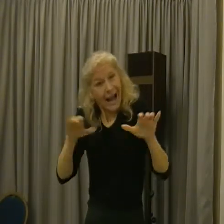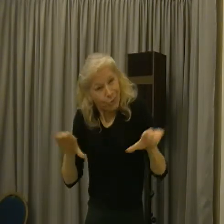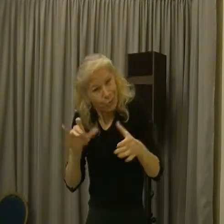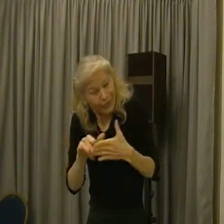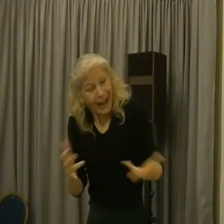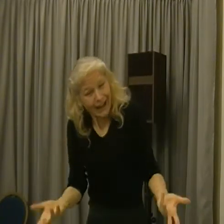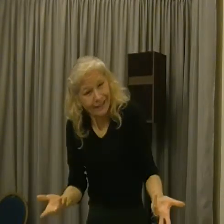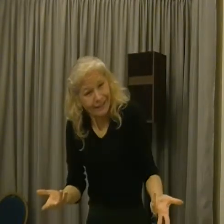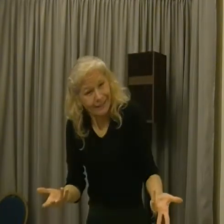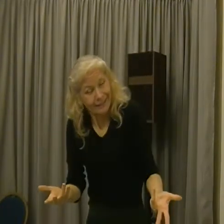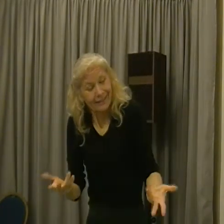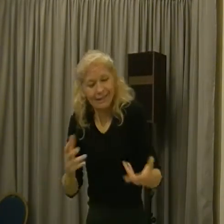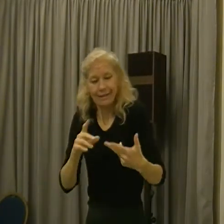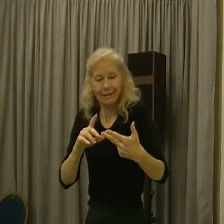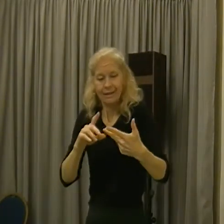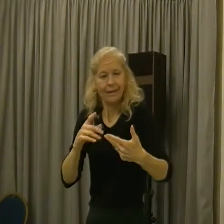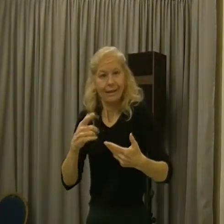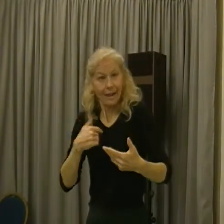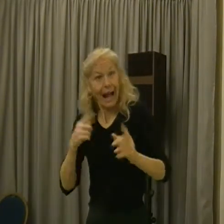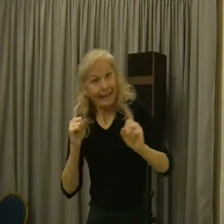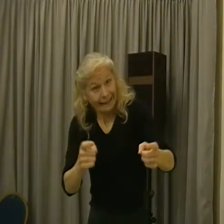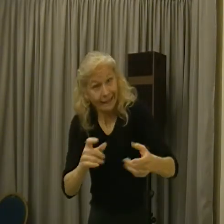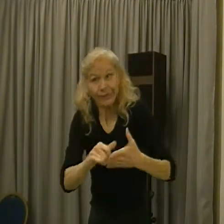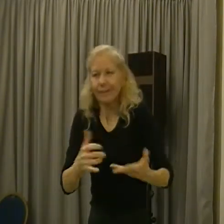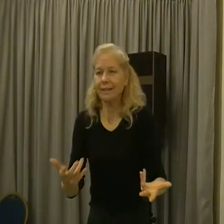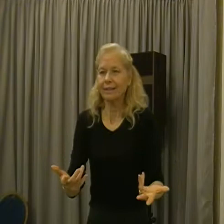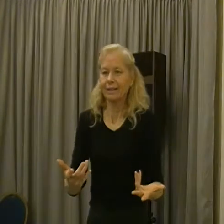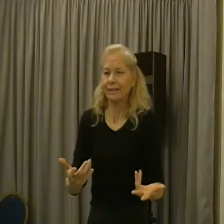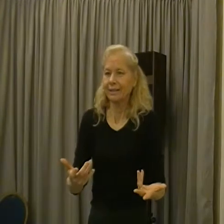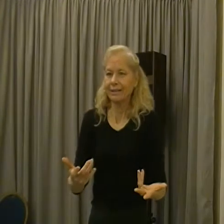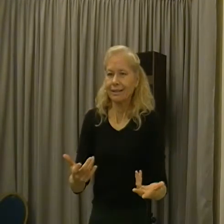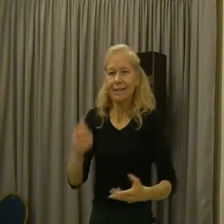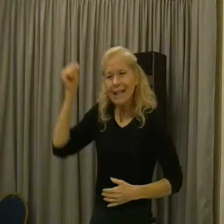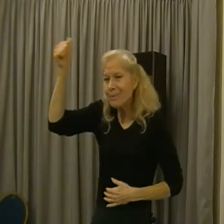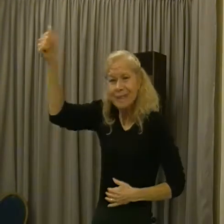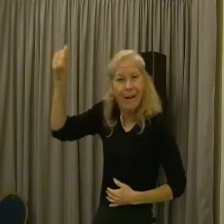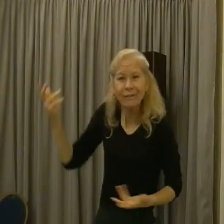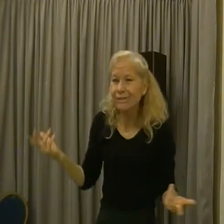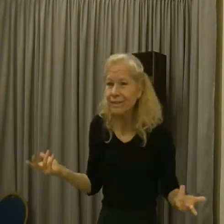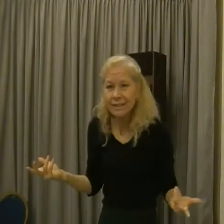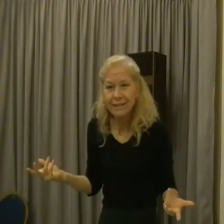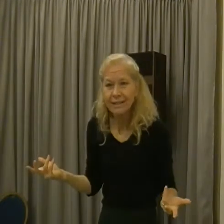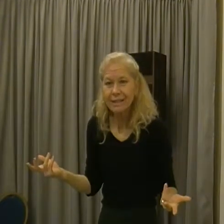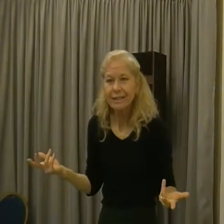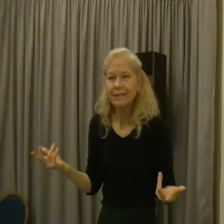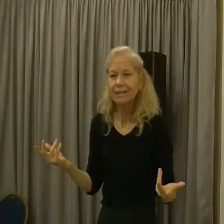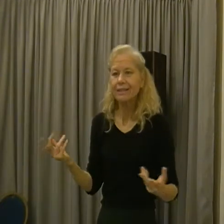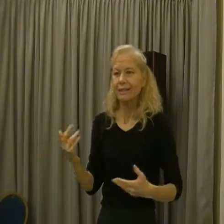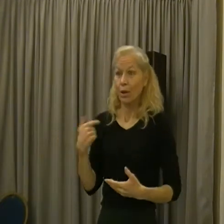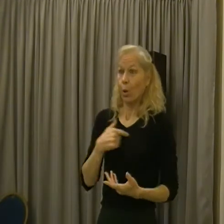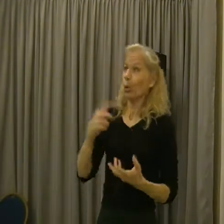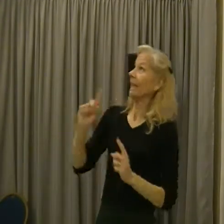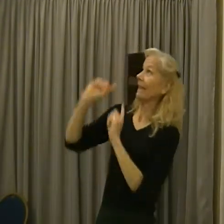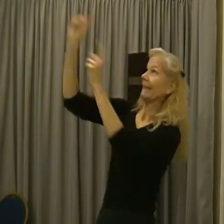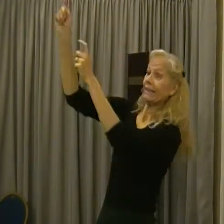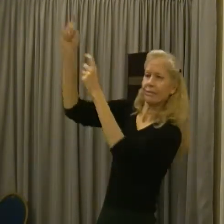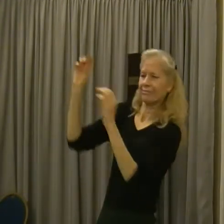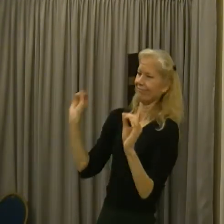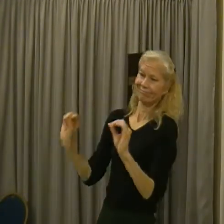to fashion, to accomplish, to make, to produce, to deal with, to prepare. God takes